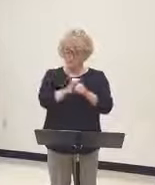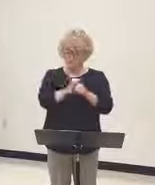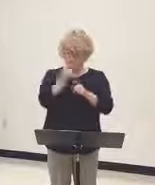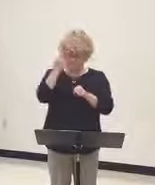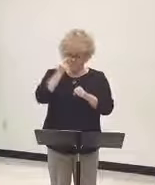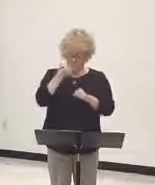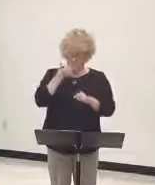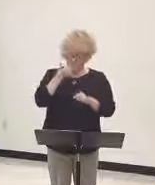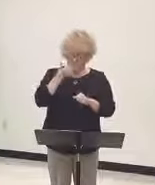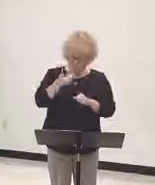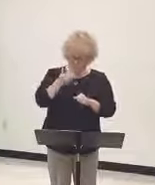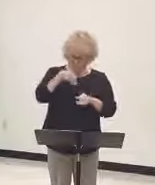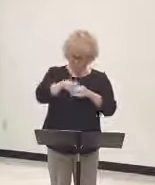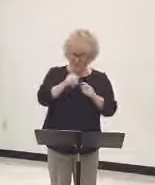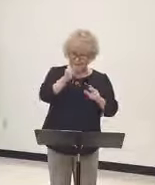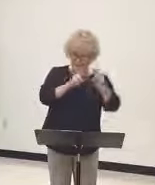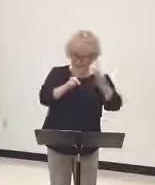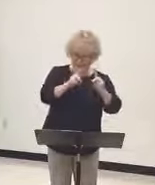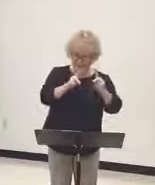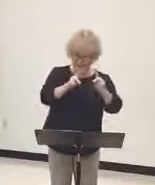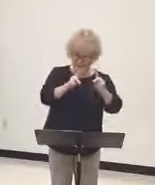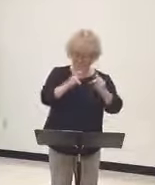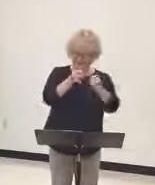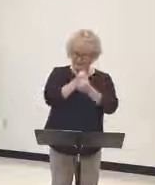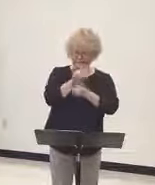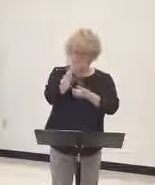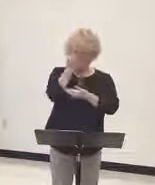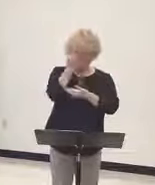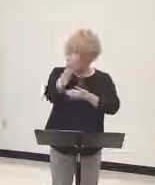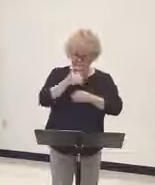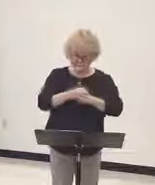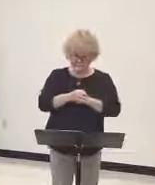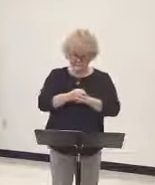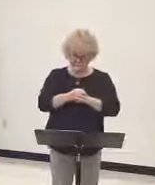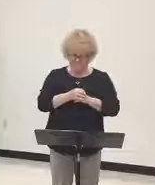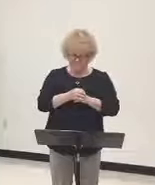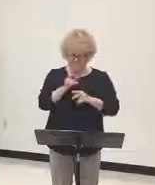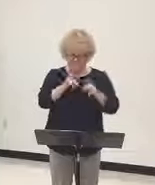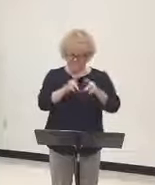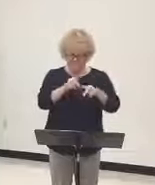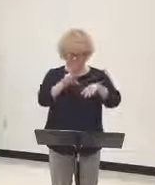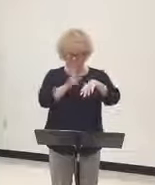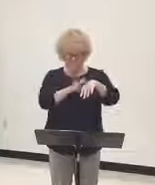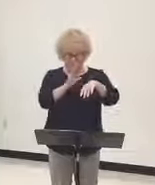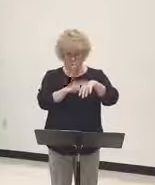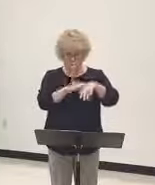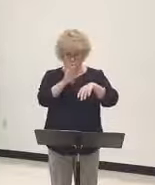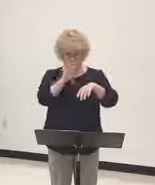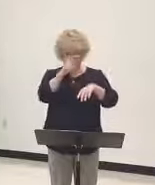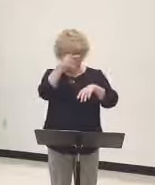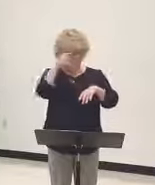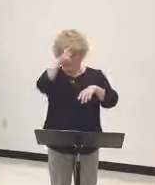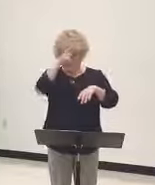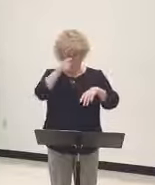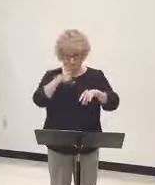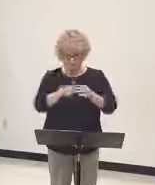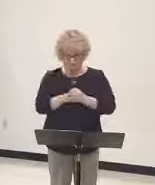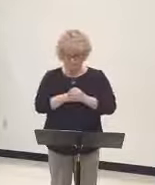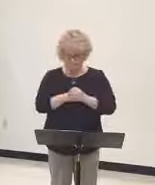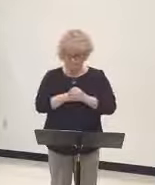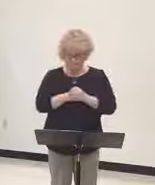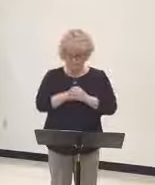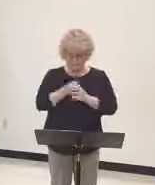all things work for good for those who love God, who are called according to his